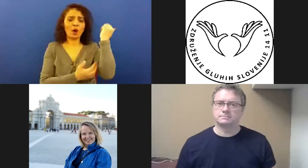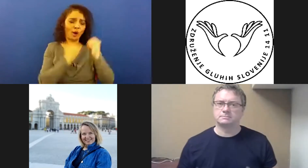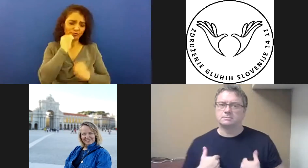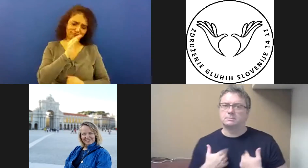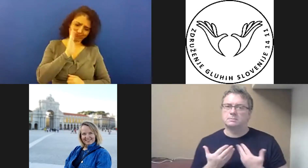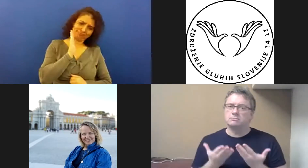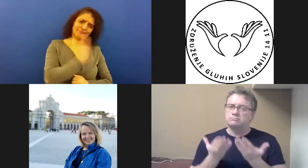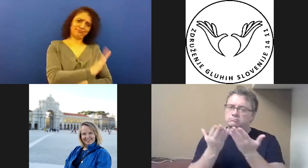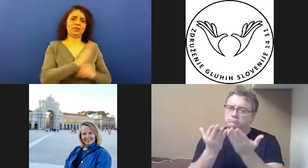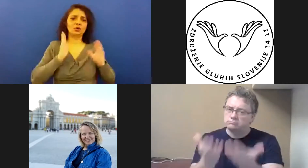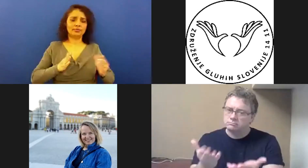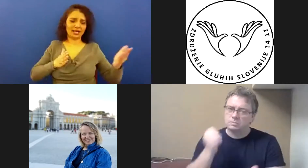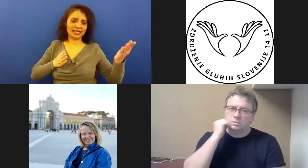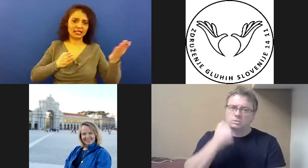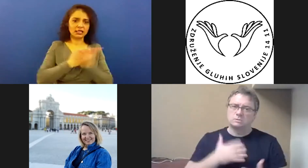Don't.